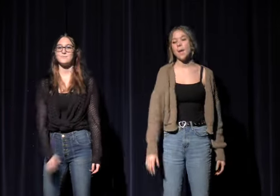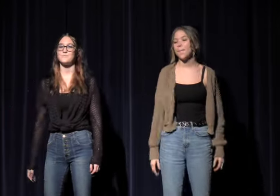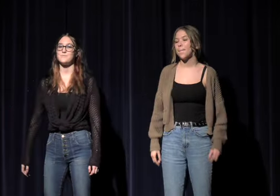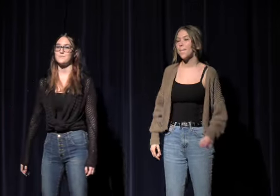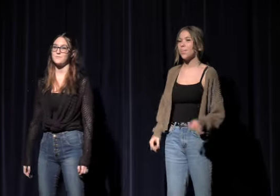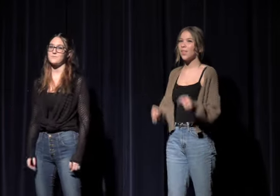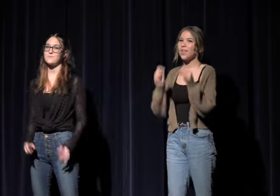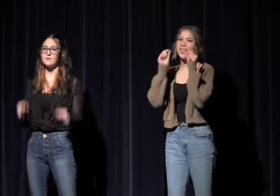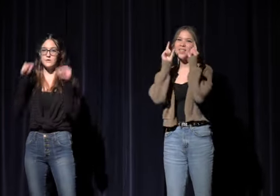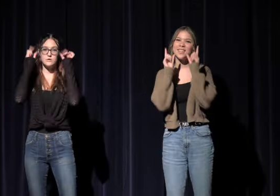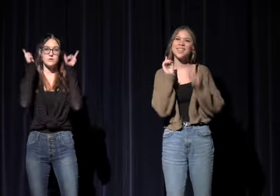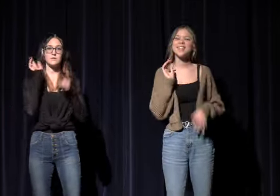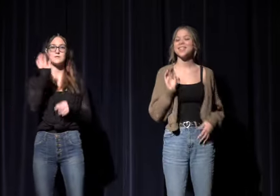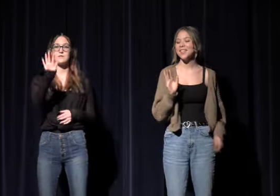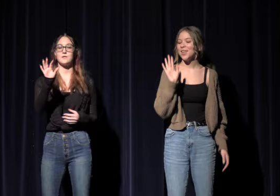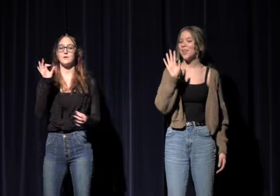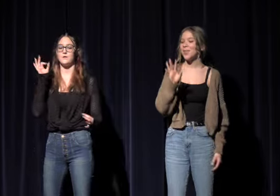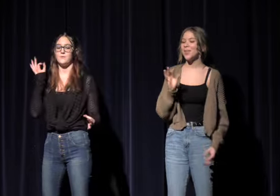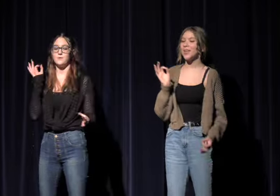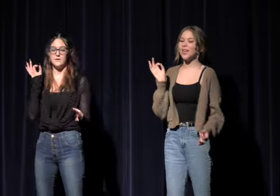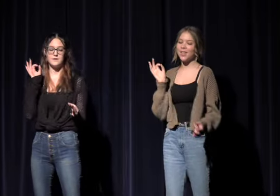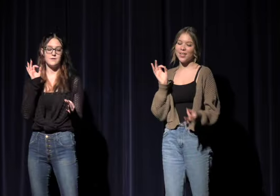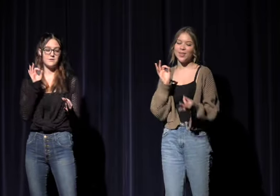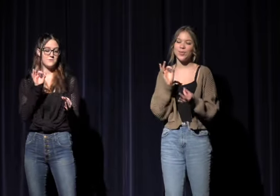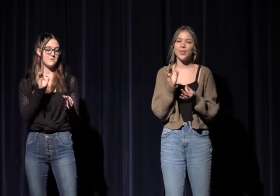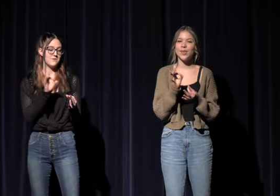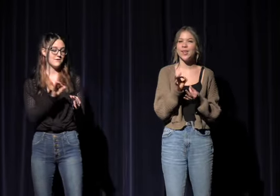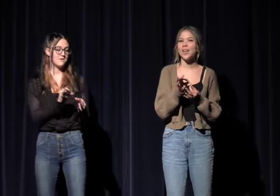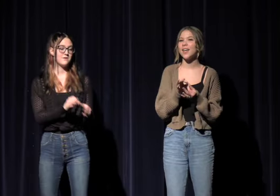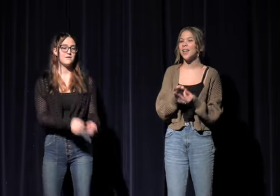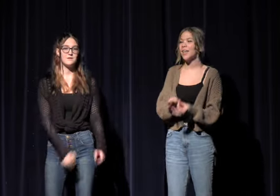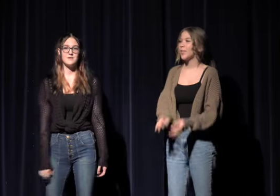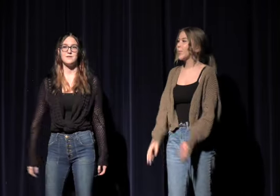just the way you are